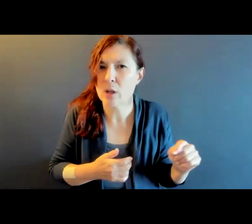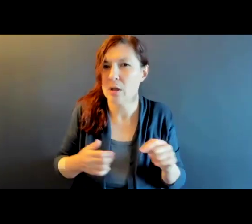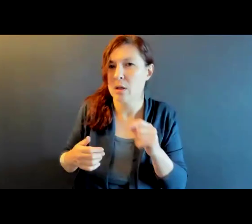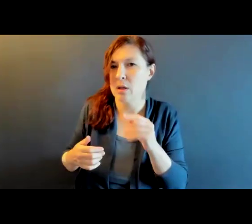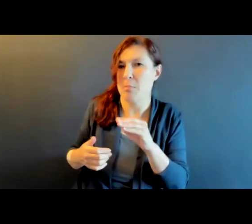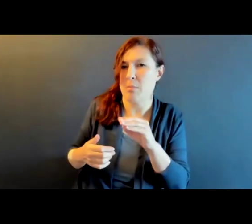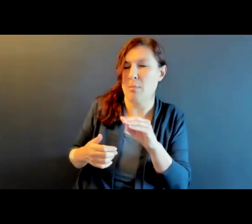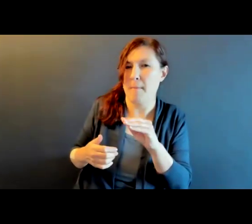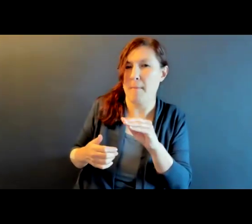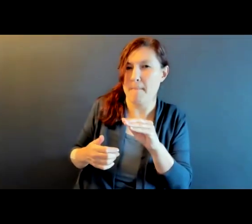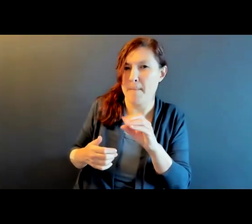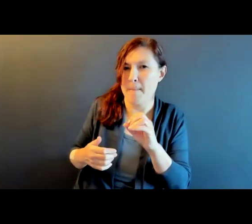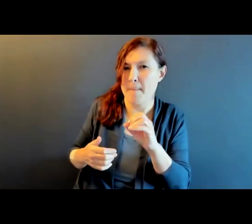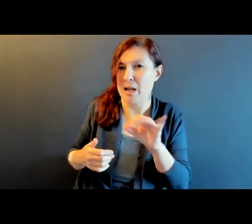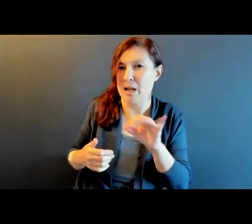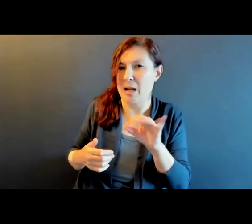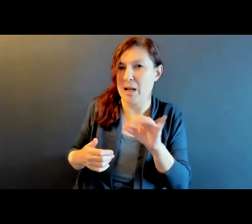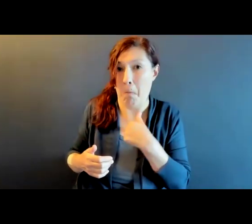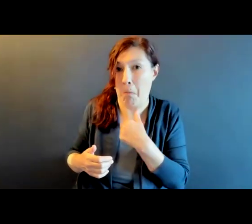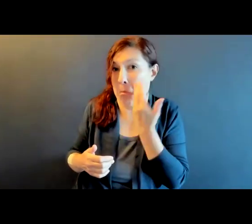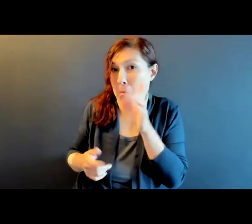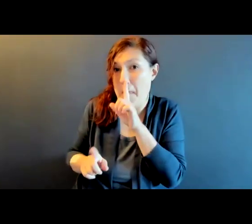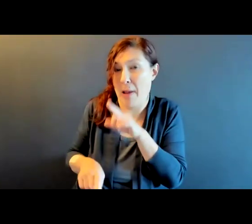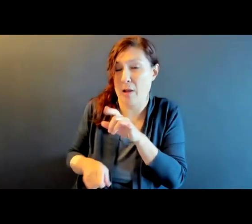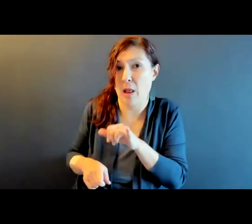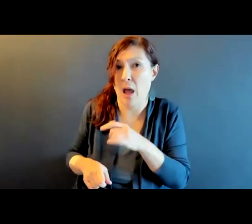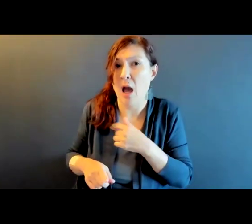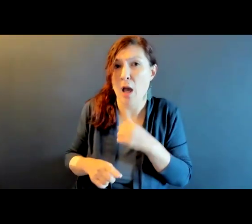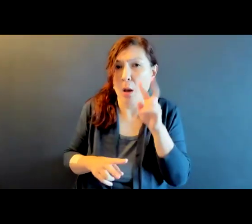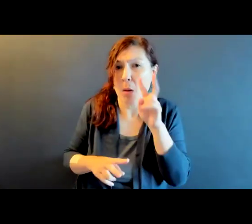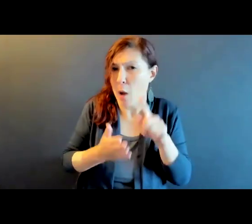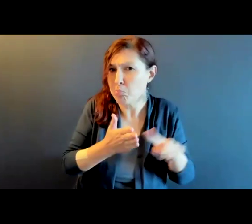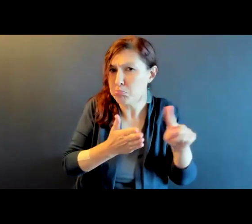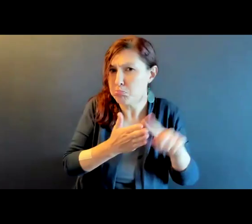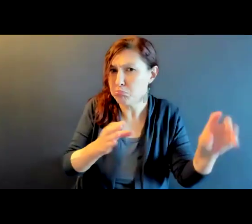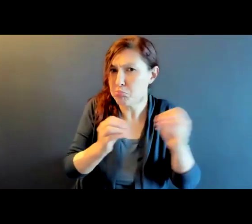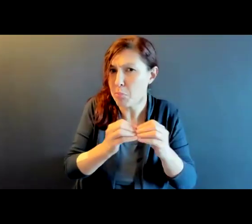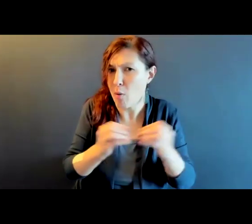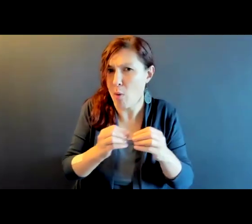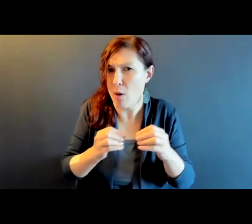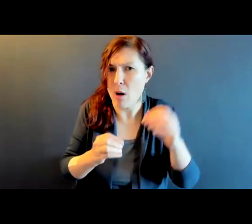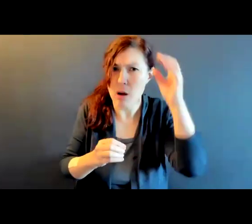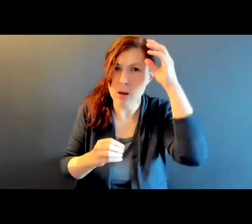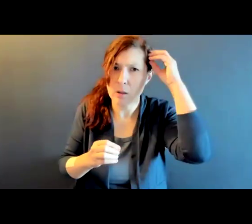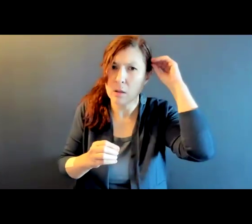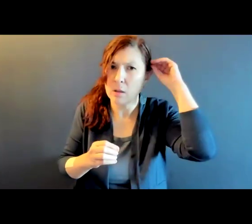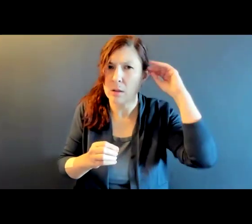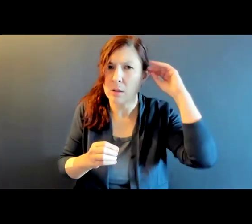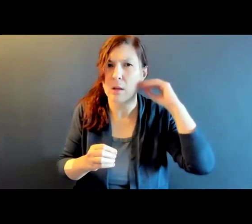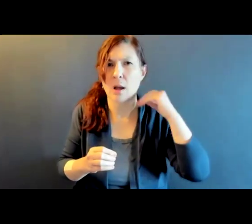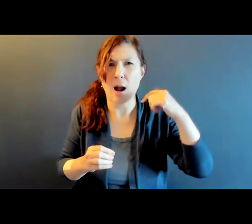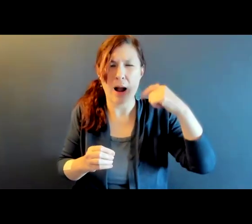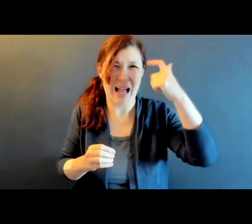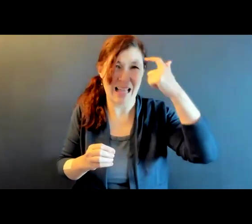the answer to that. Oh, okay. But I think we can look into it. I believe the Chicago,